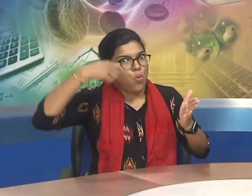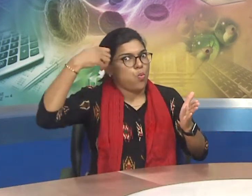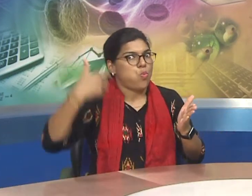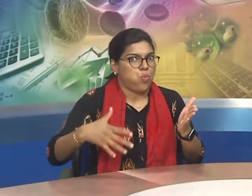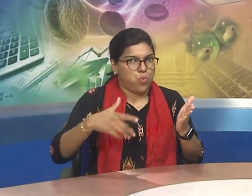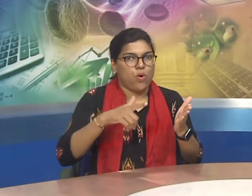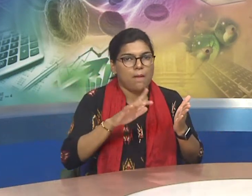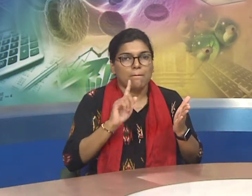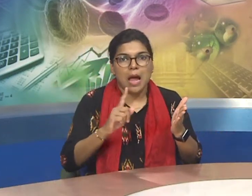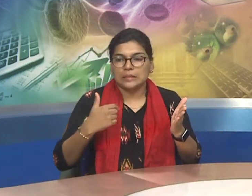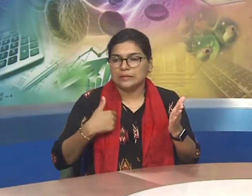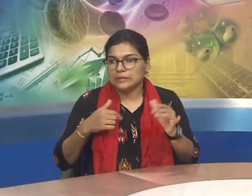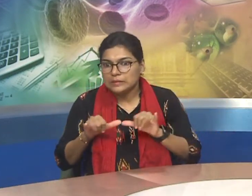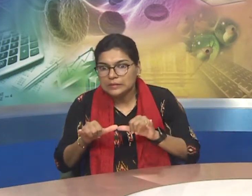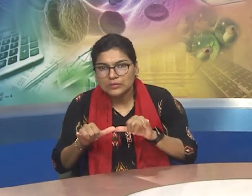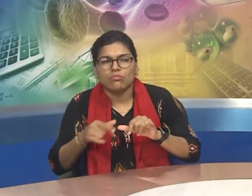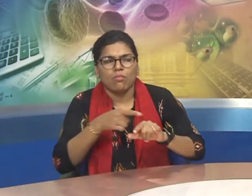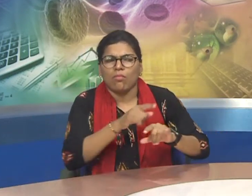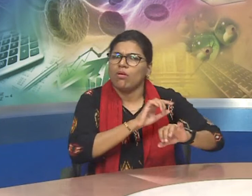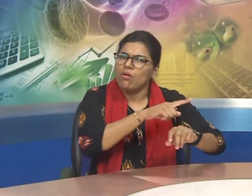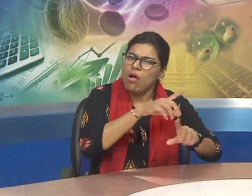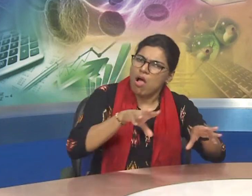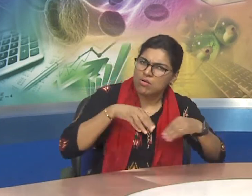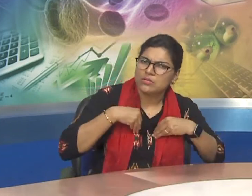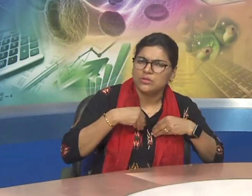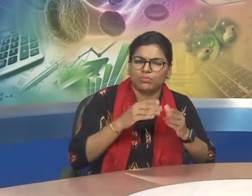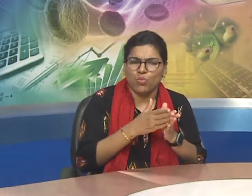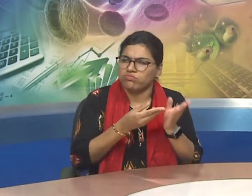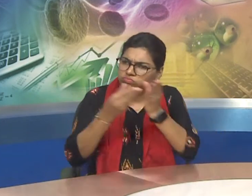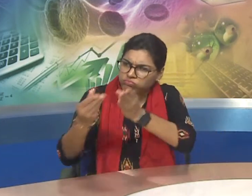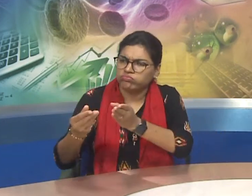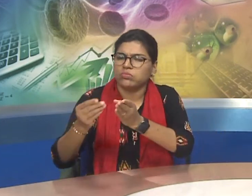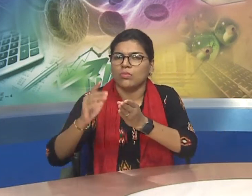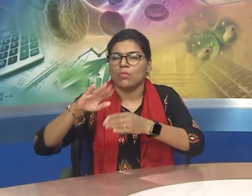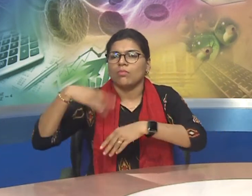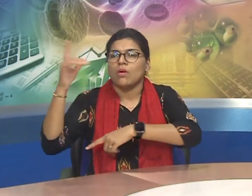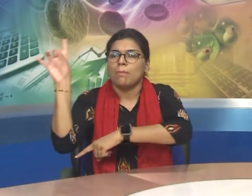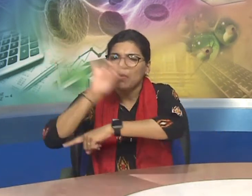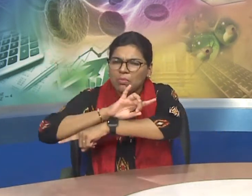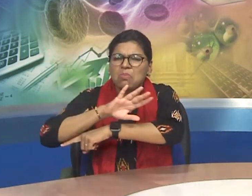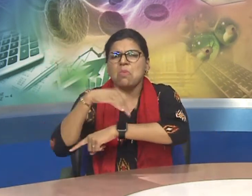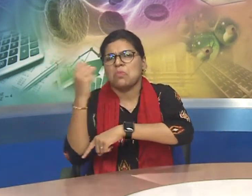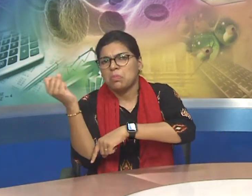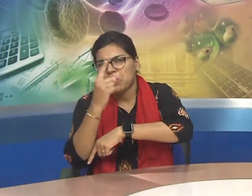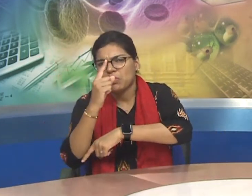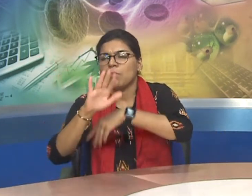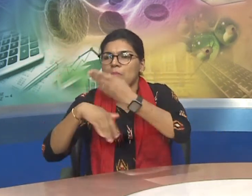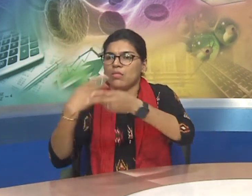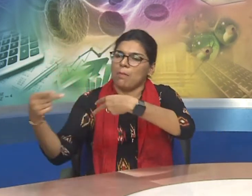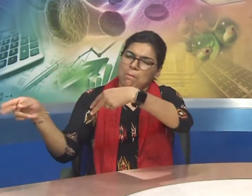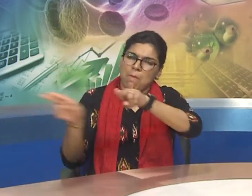This is one of the important purpose of library automation.